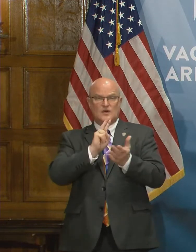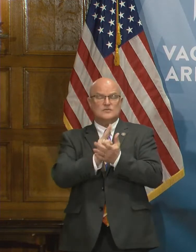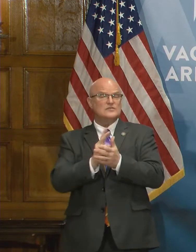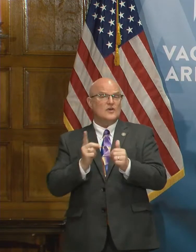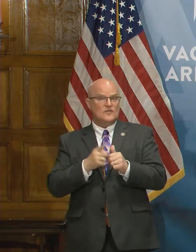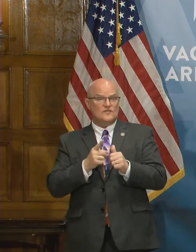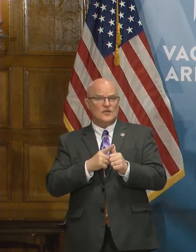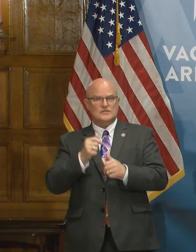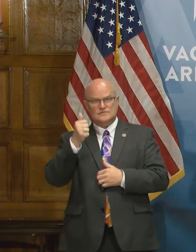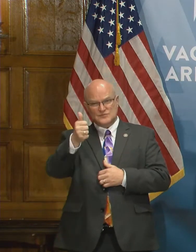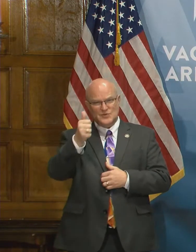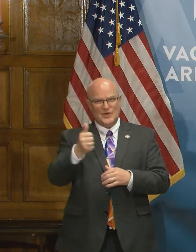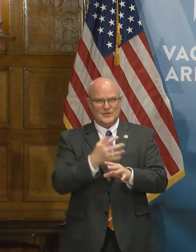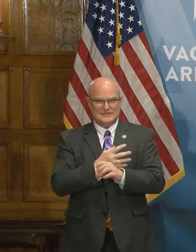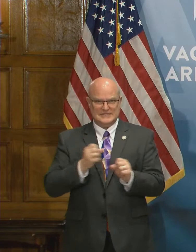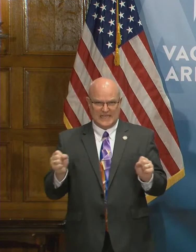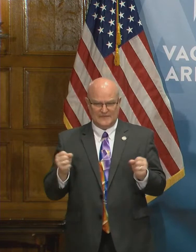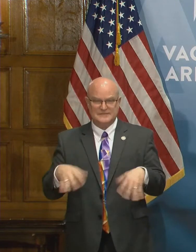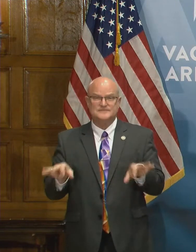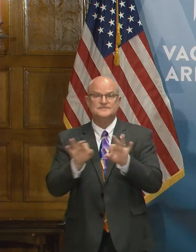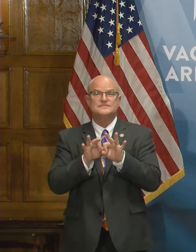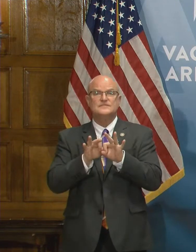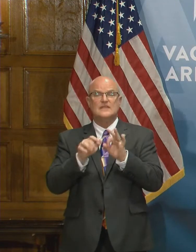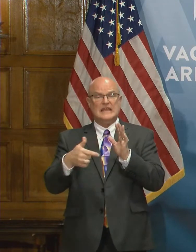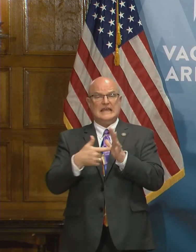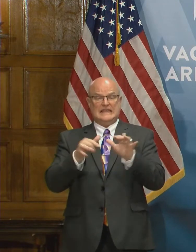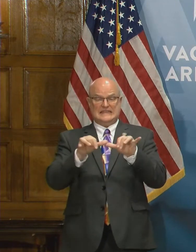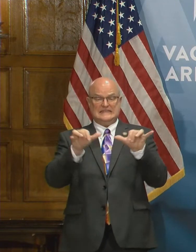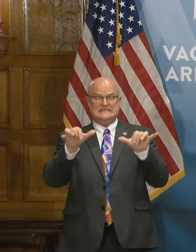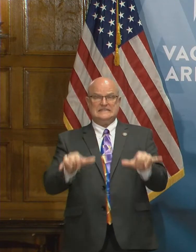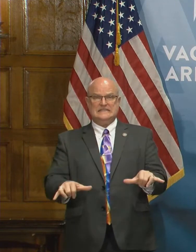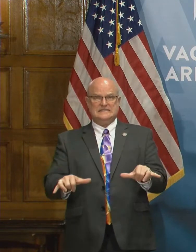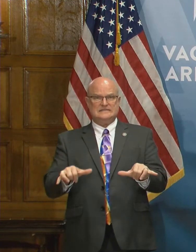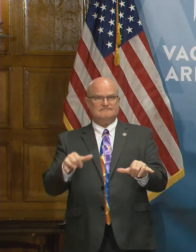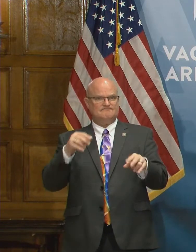really just your own safety. This